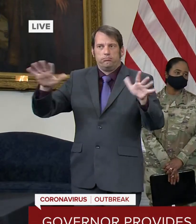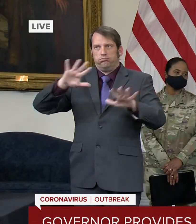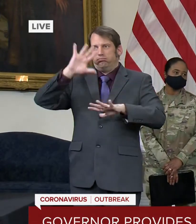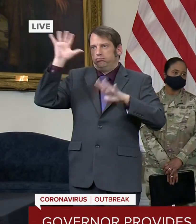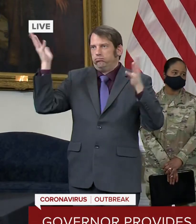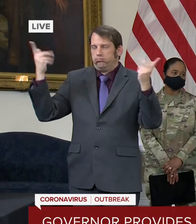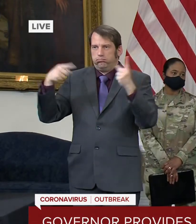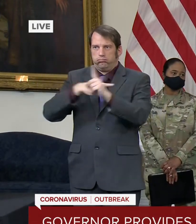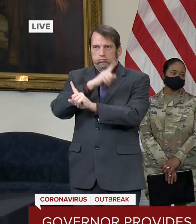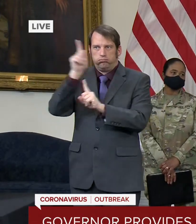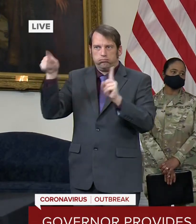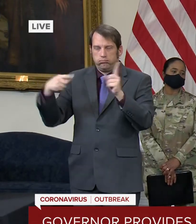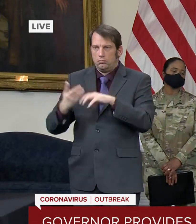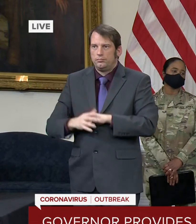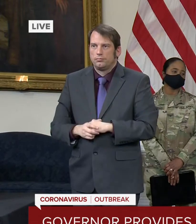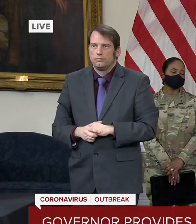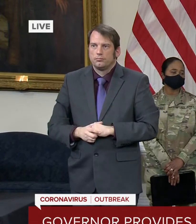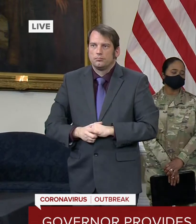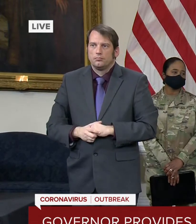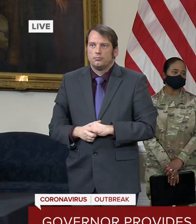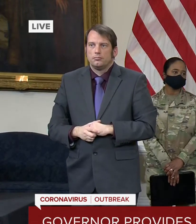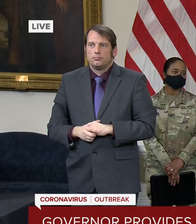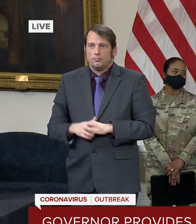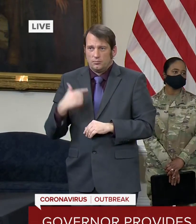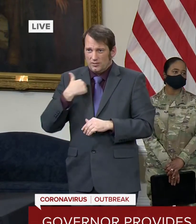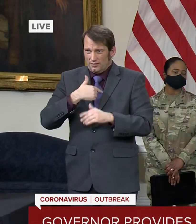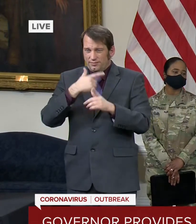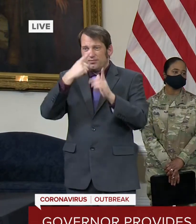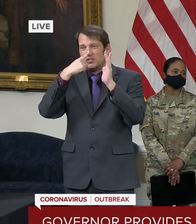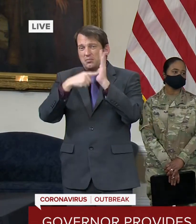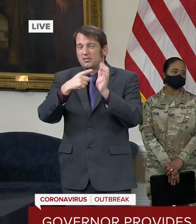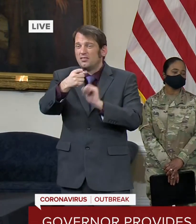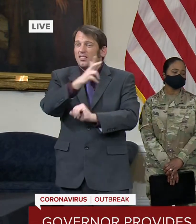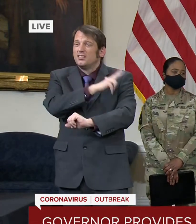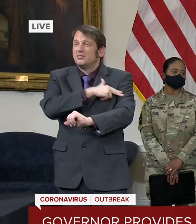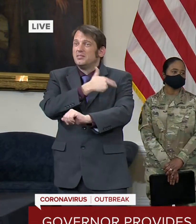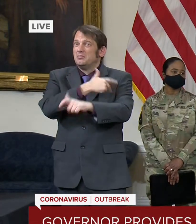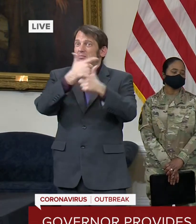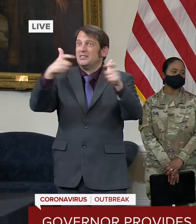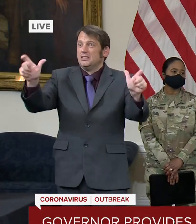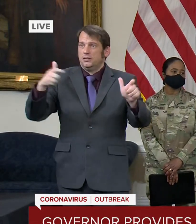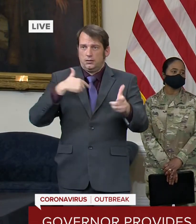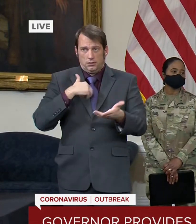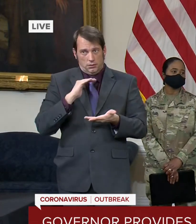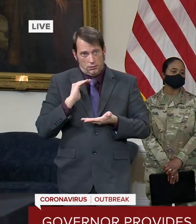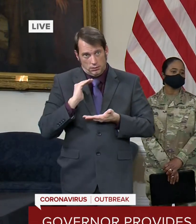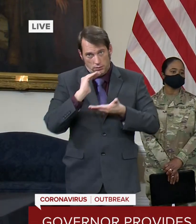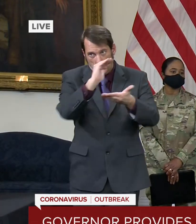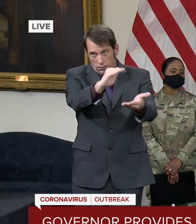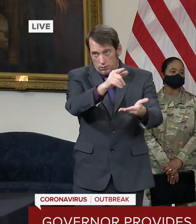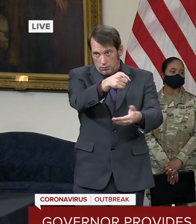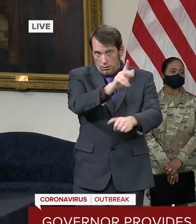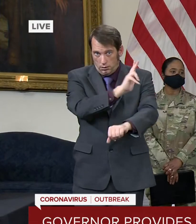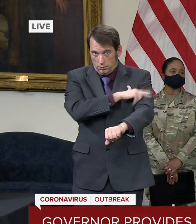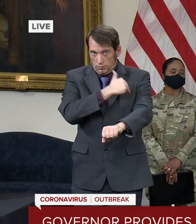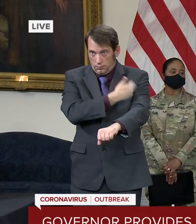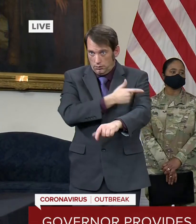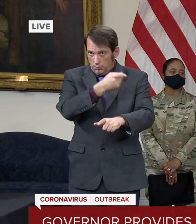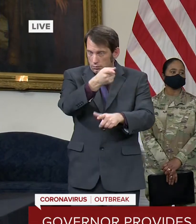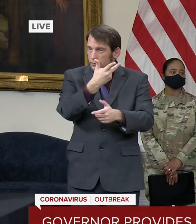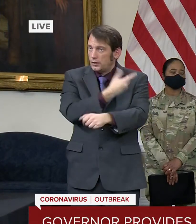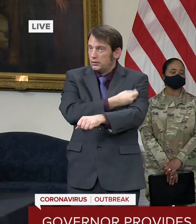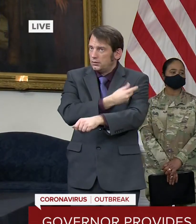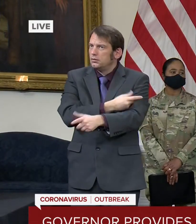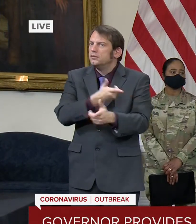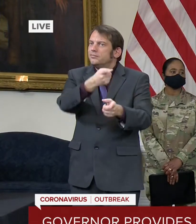big hospital systems, we allocated to them. They made determinations about which of their hospitals where to send them. So we had to track down how